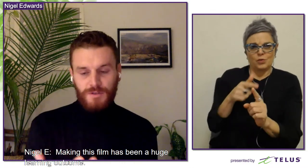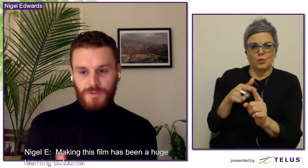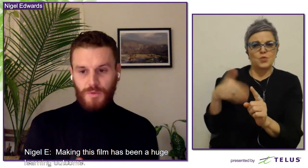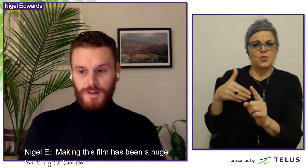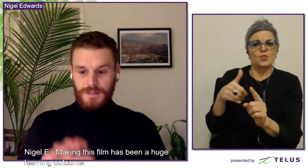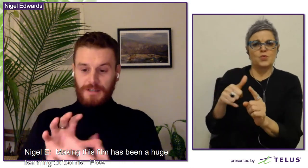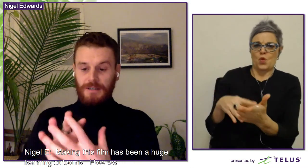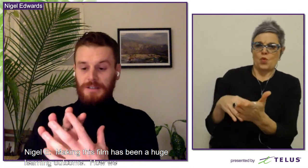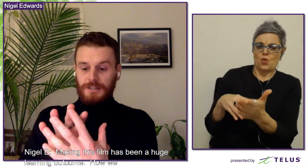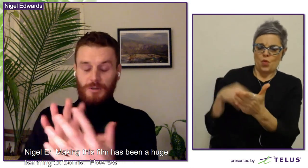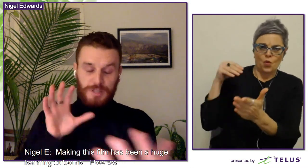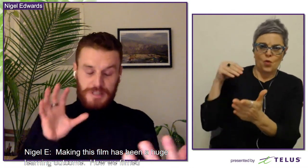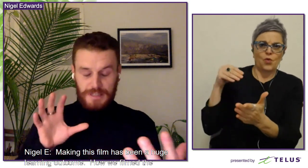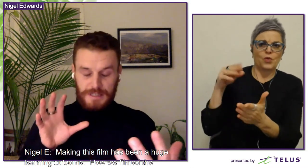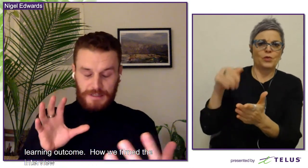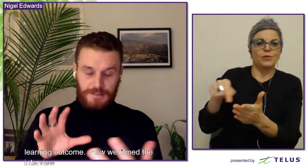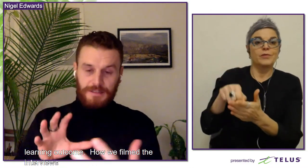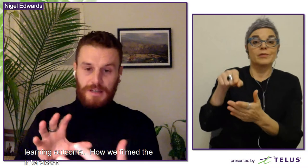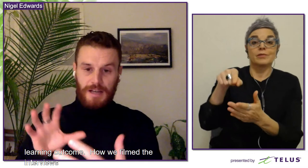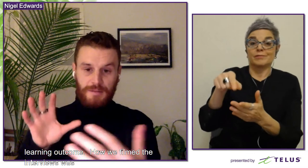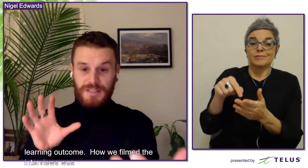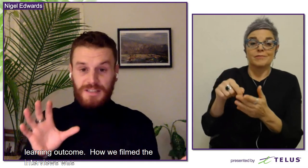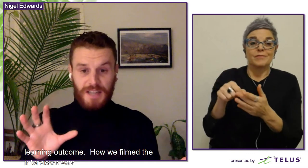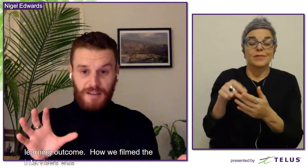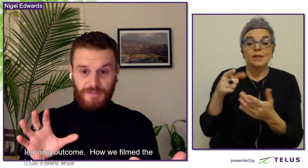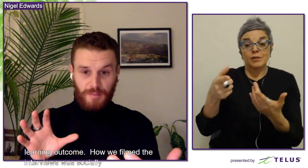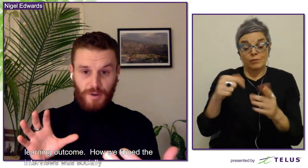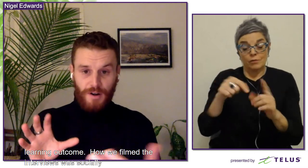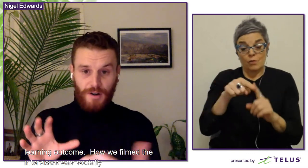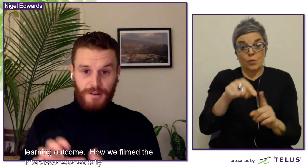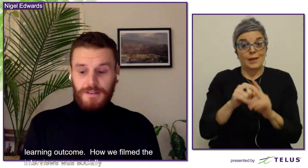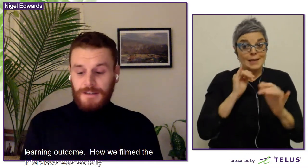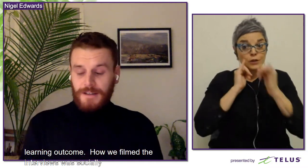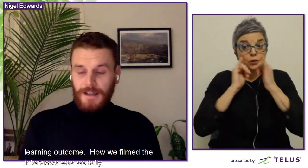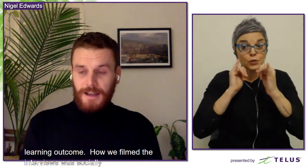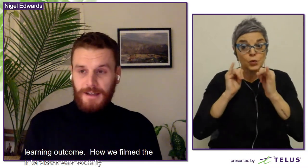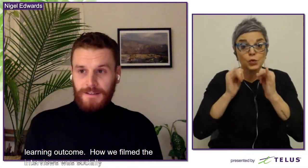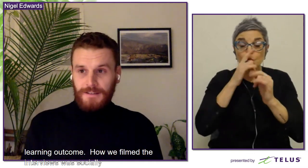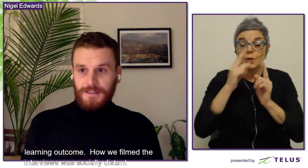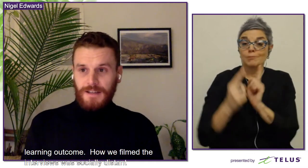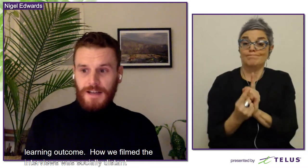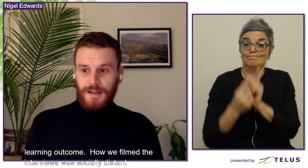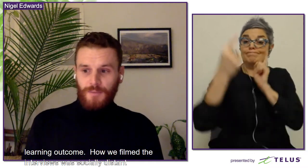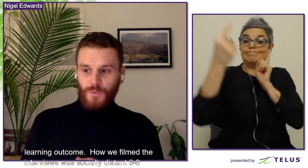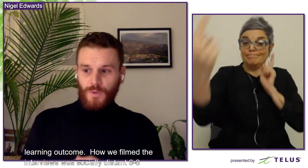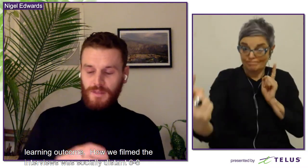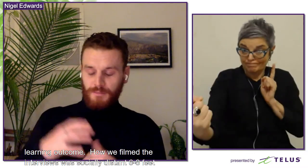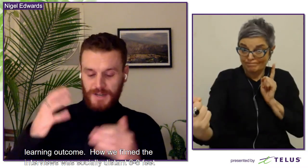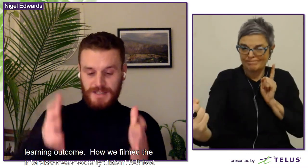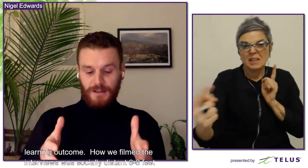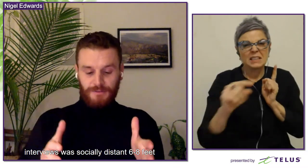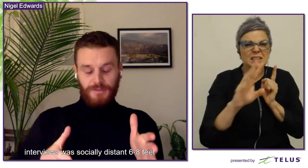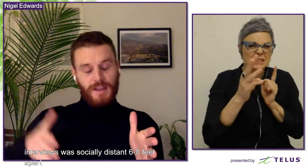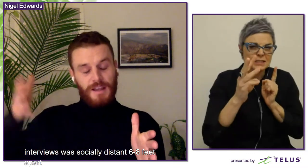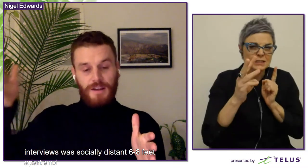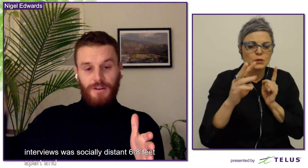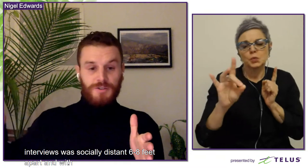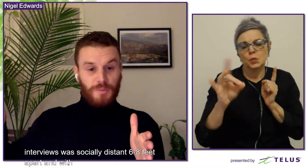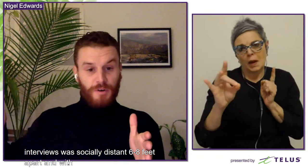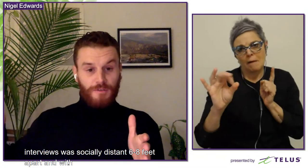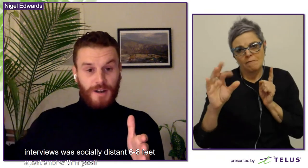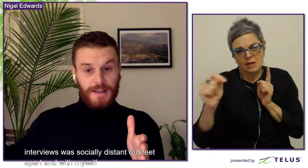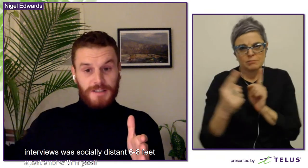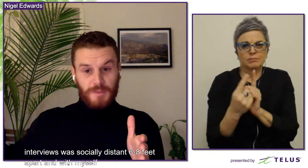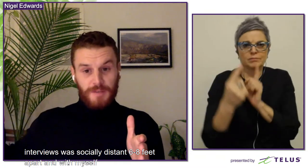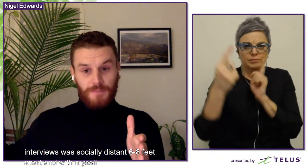lot of the interviews was socially distant, 6 to 8 feet apart, and with myself and a